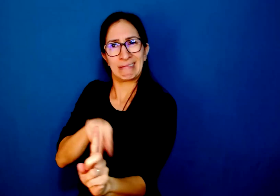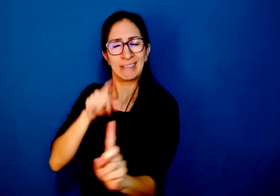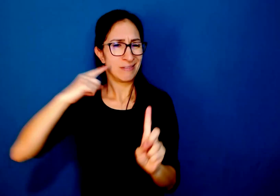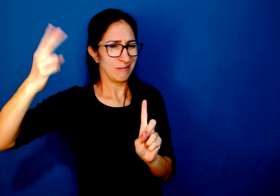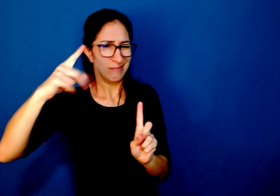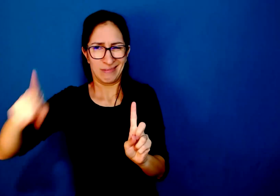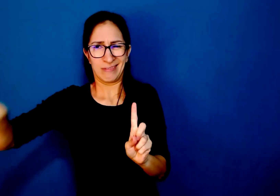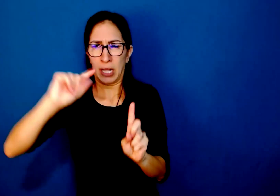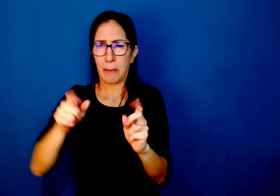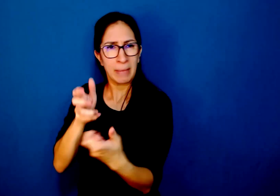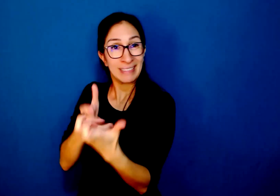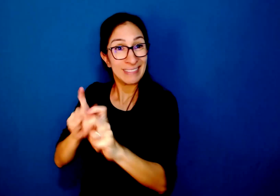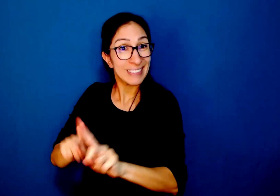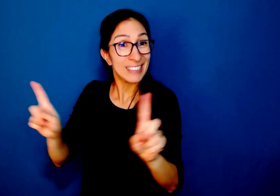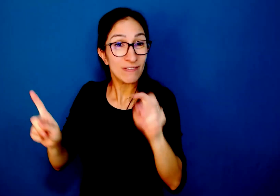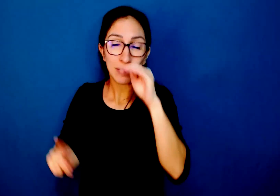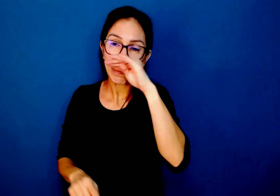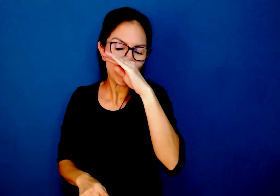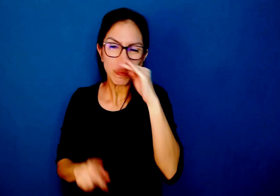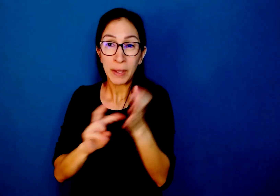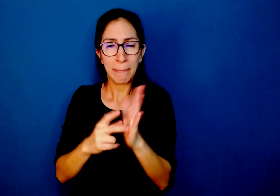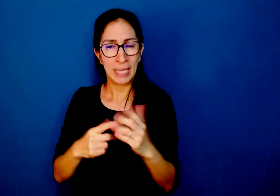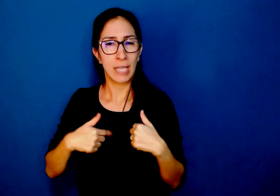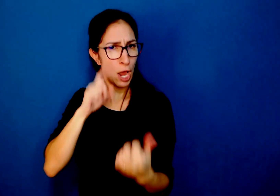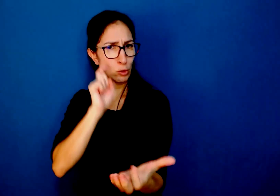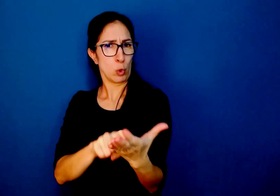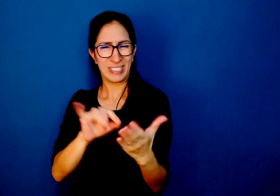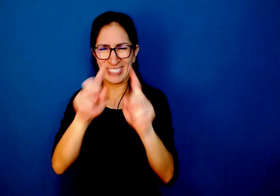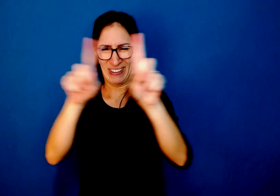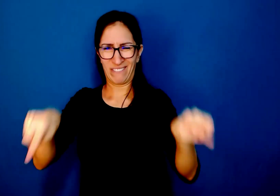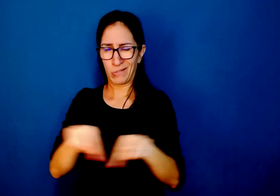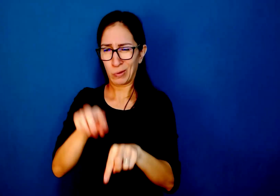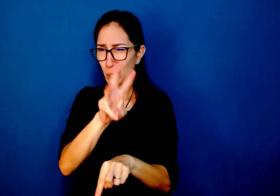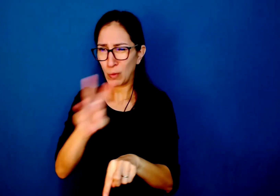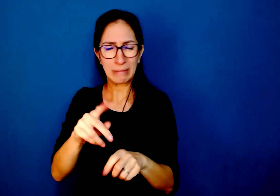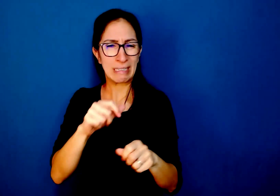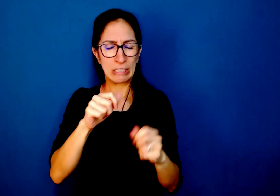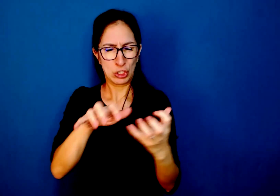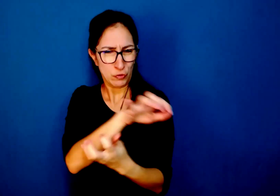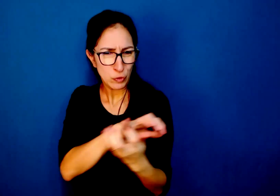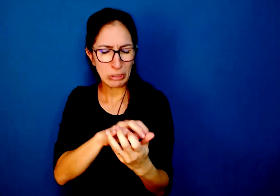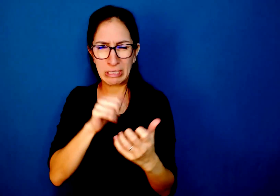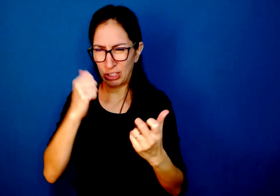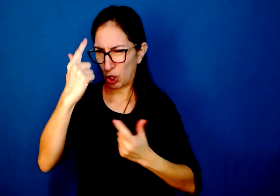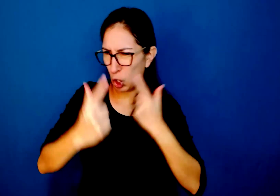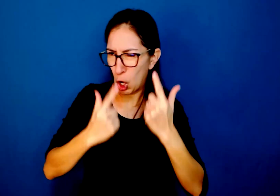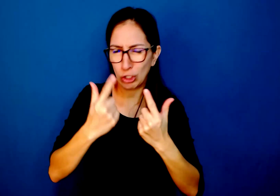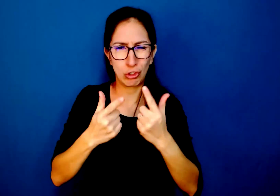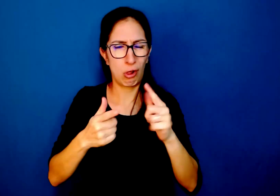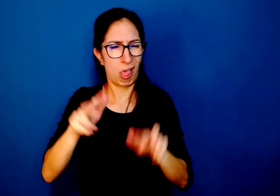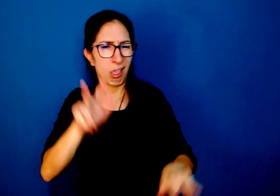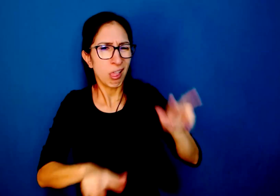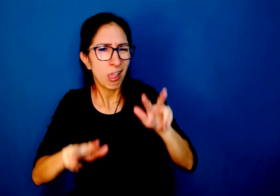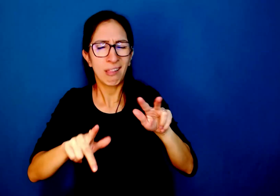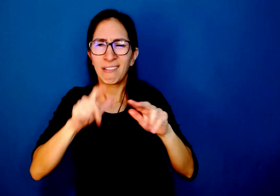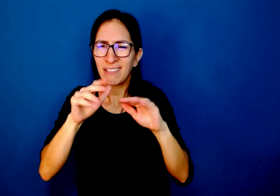practical terms, that basically means I notice when websites are confusing, inconsistent, or illogical in ways that many users might not even